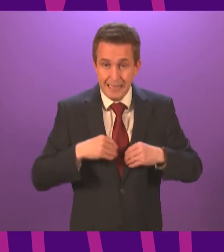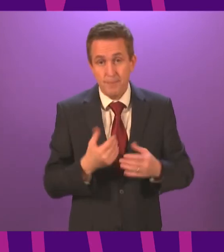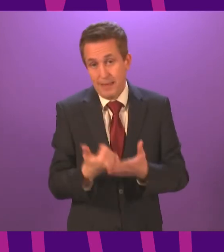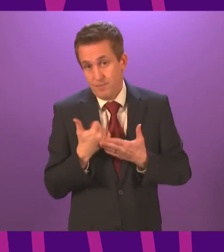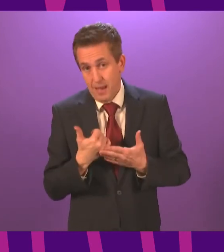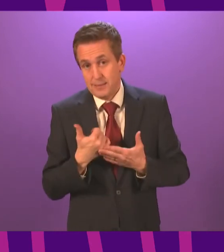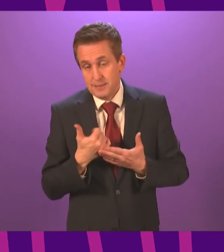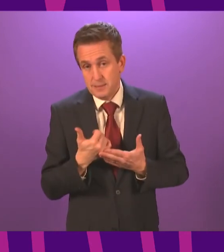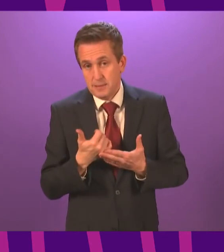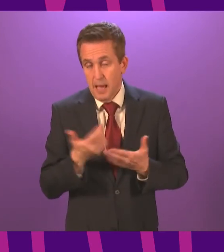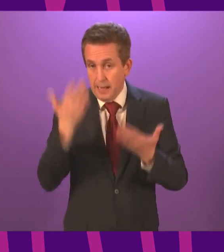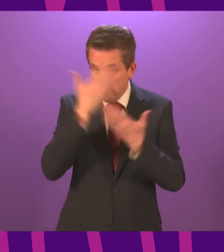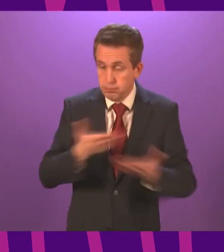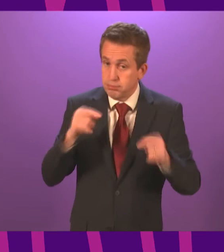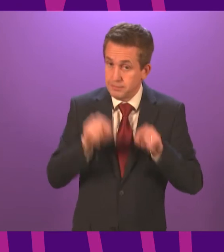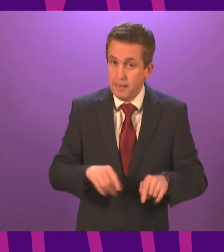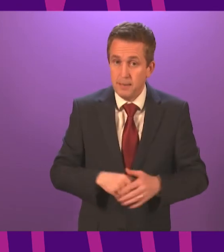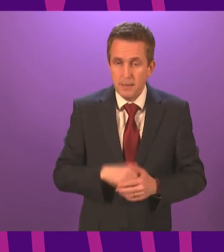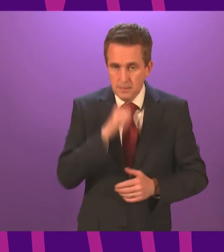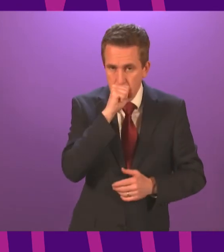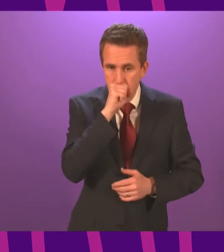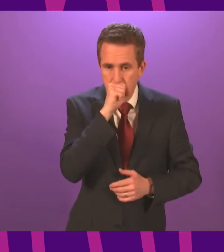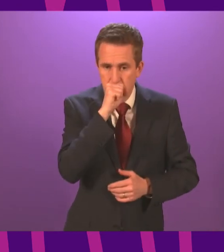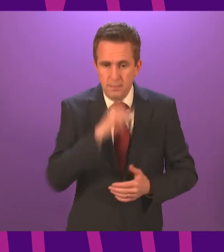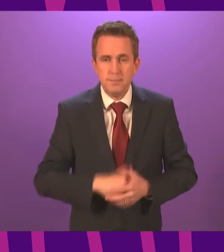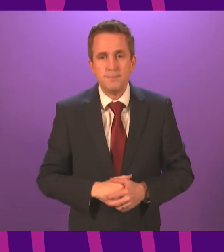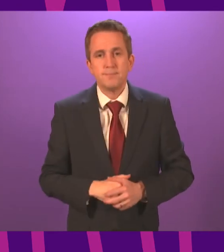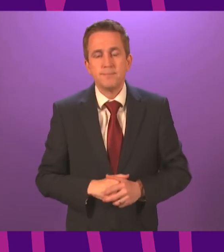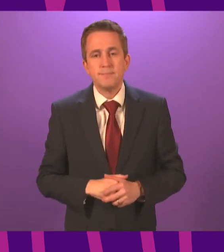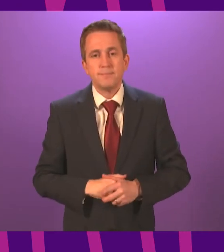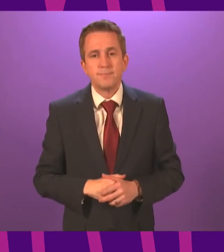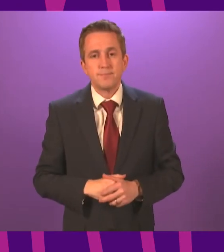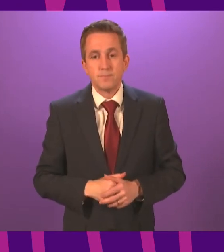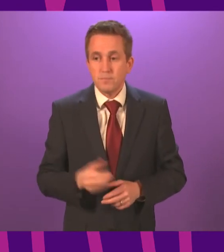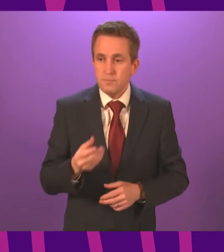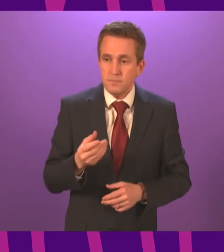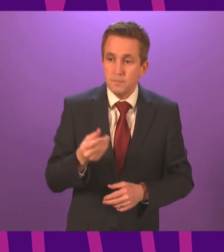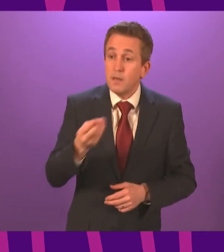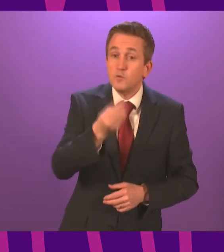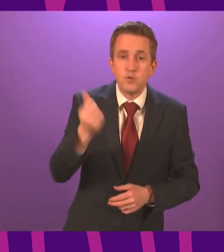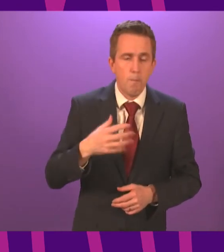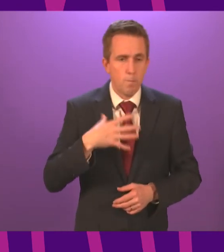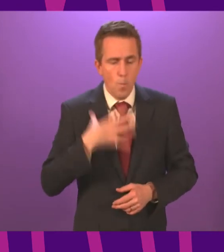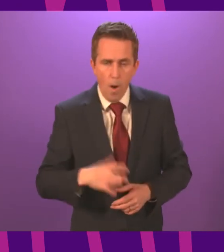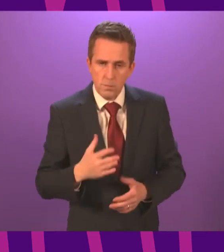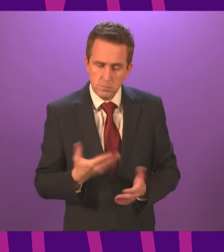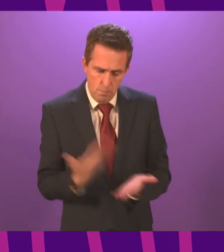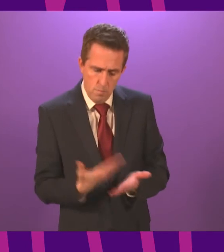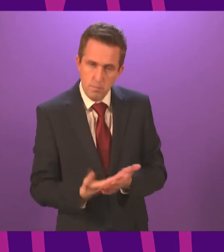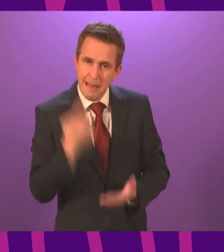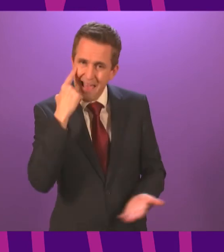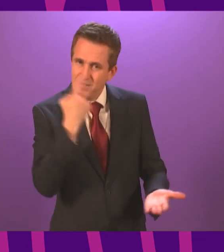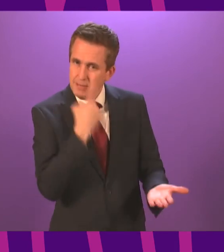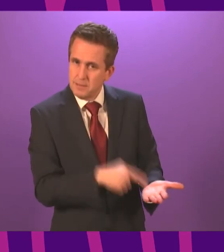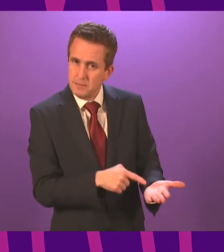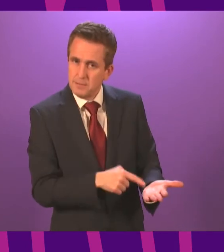advice as well. Can I also say I recognise the calls for those who wish to see more evidence. They want to see a greater level of